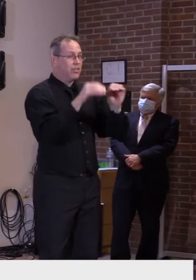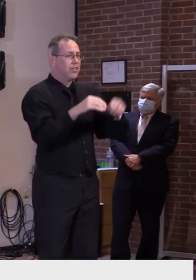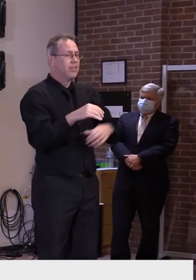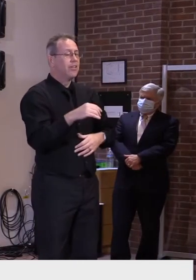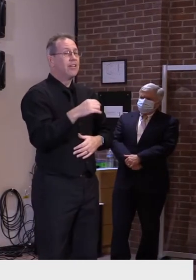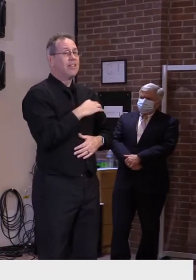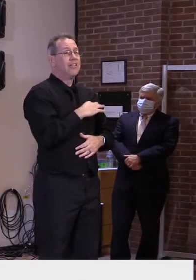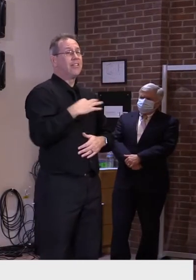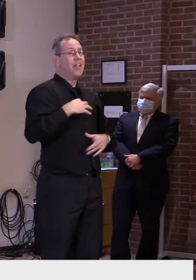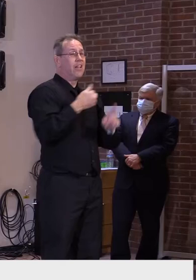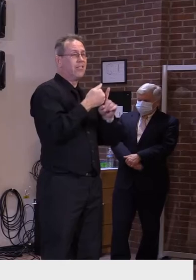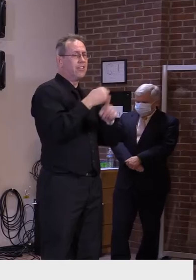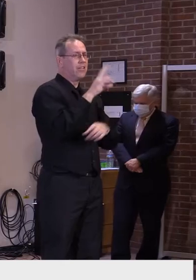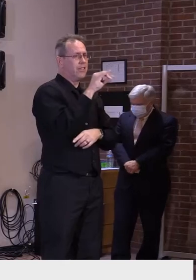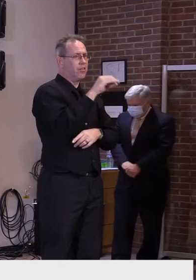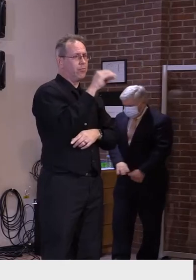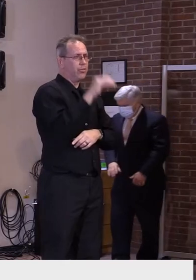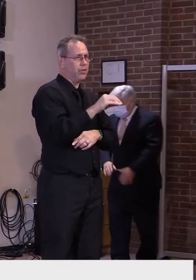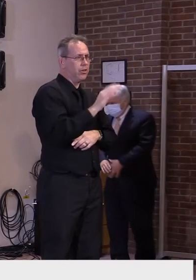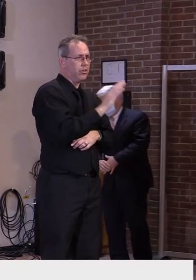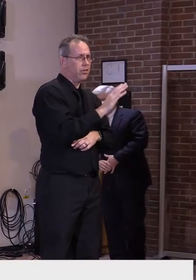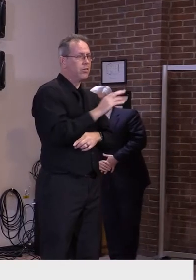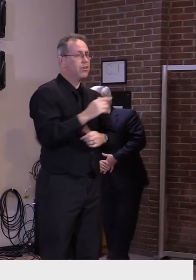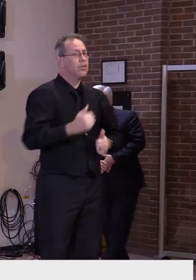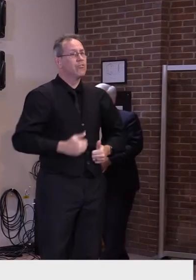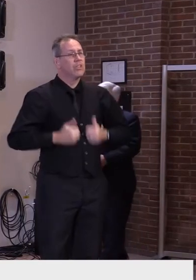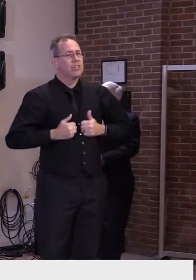take, residents based on the data that we saw this morning.